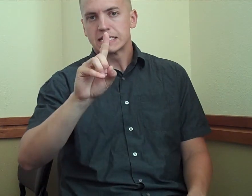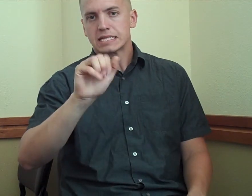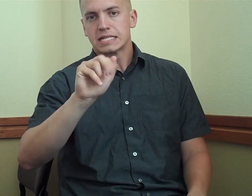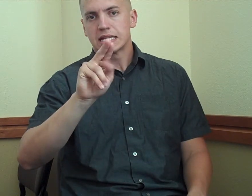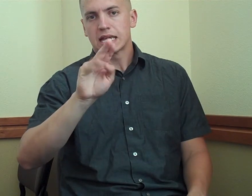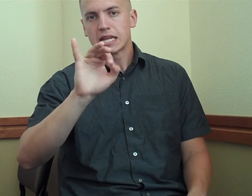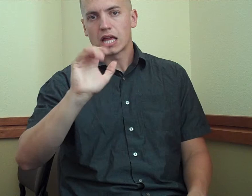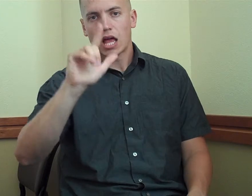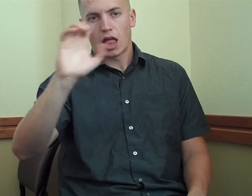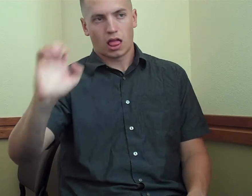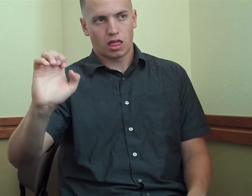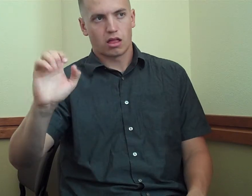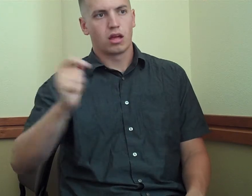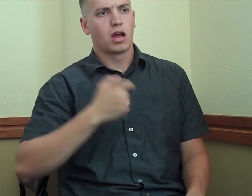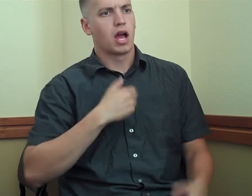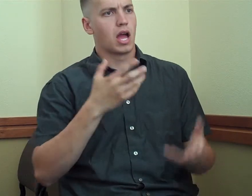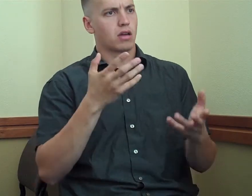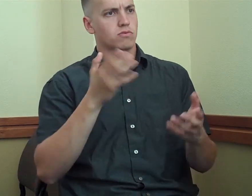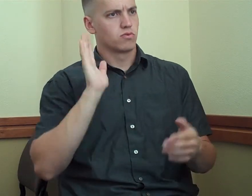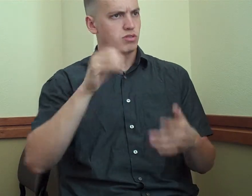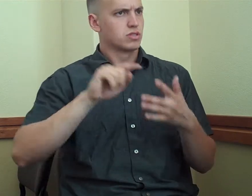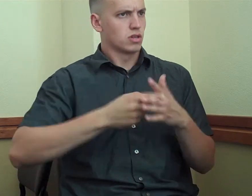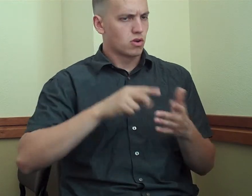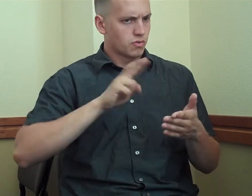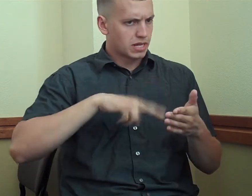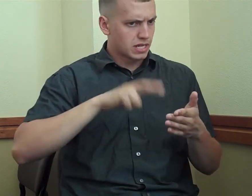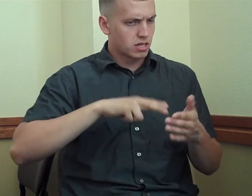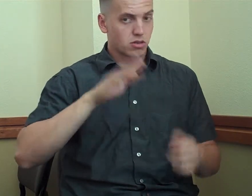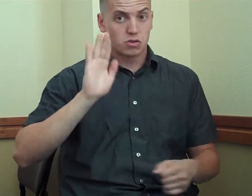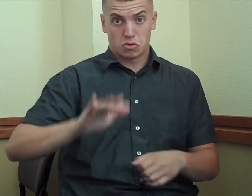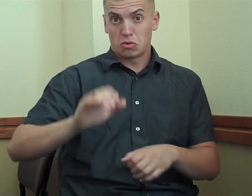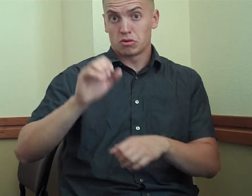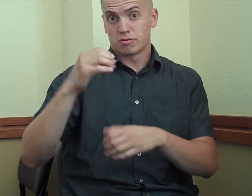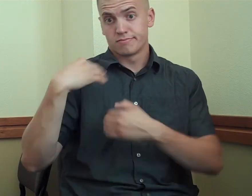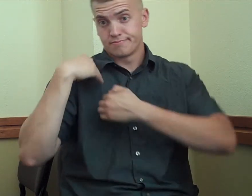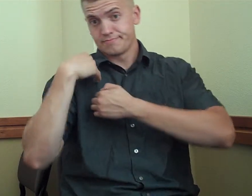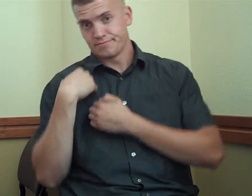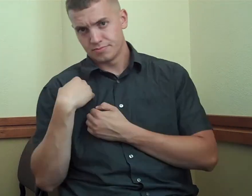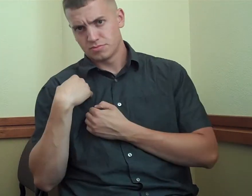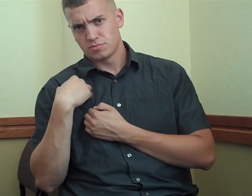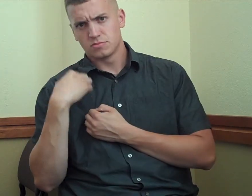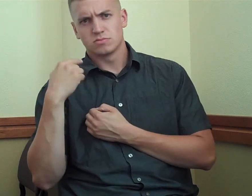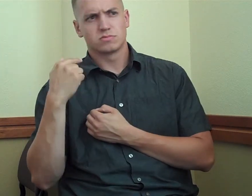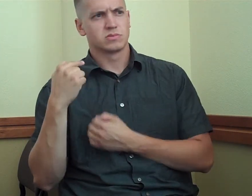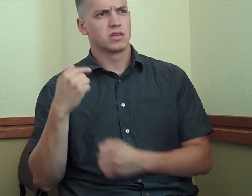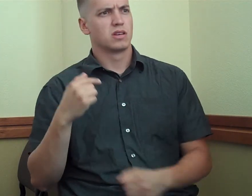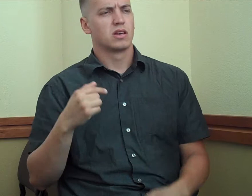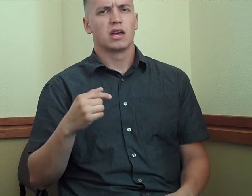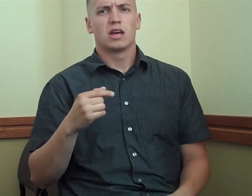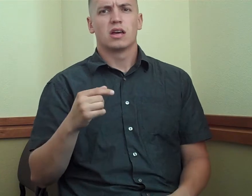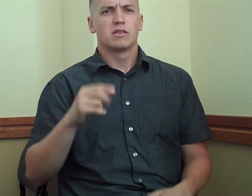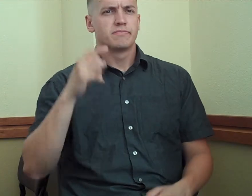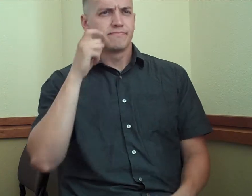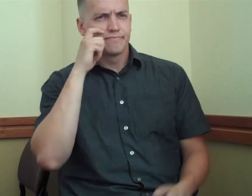what I do. Your job in the beginning is to watch and notice how I stop and think about words I don't know. And then it will be your